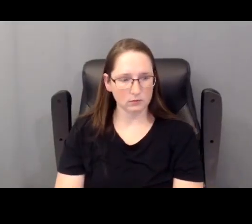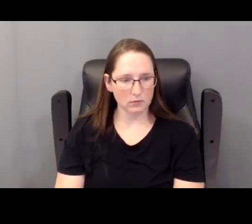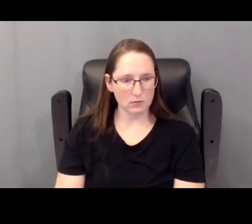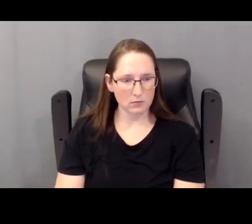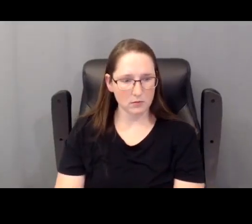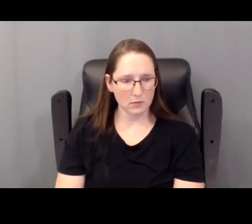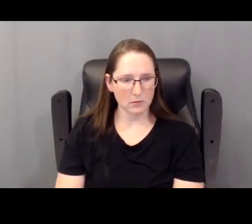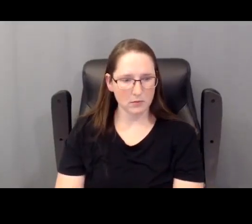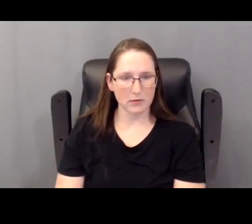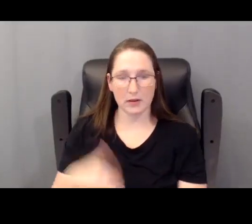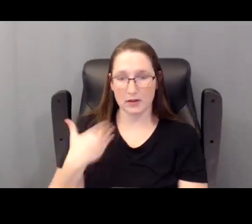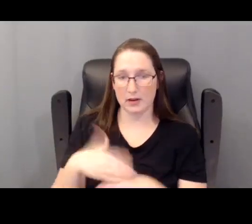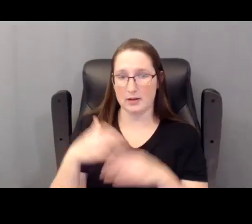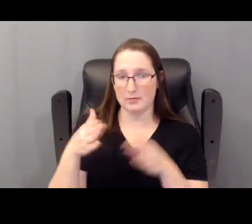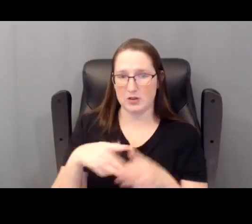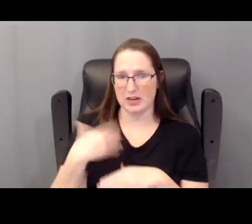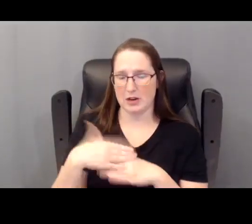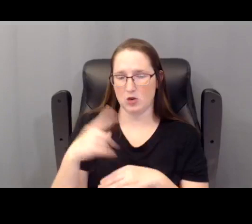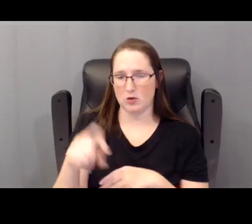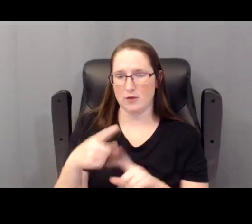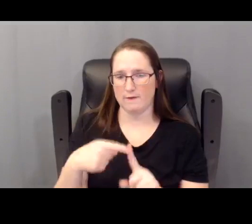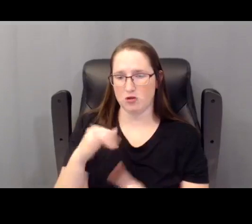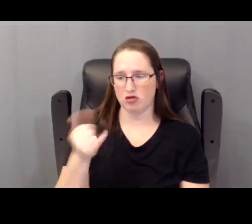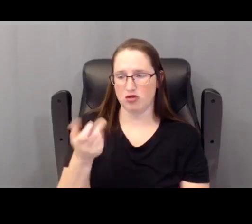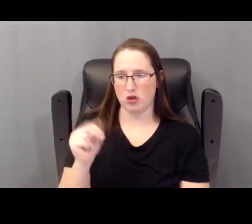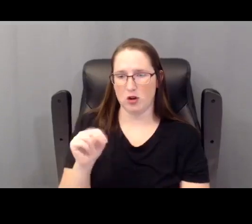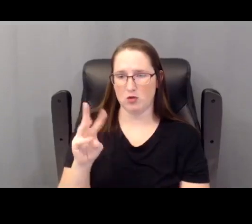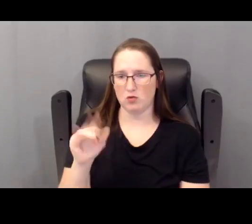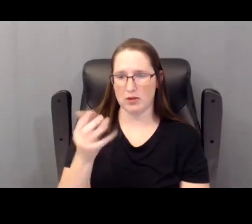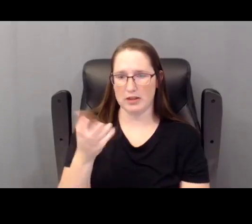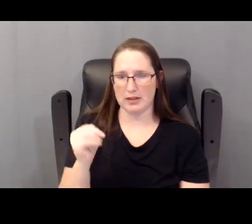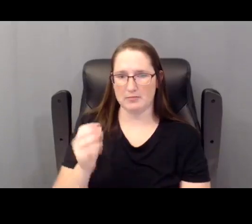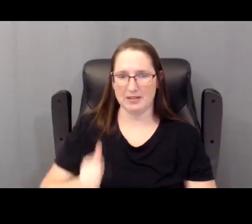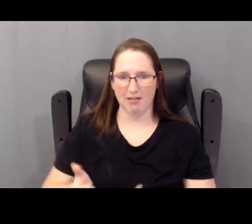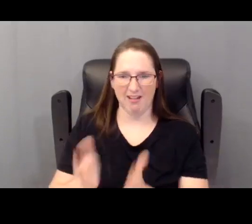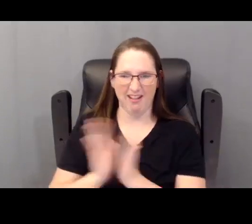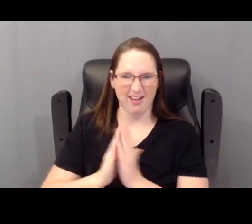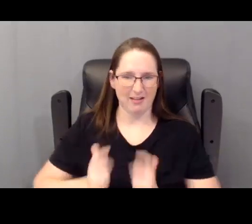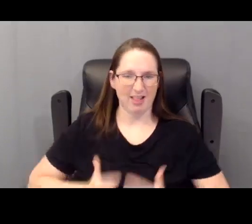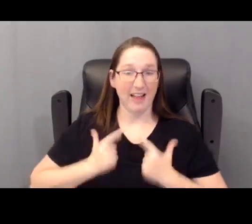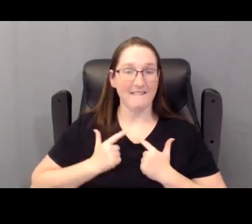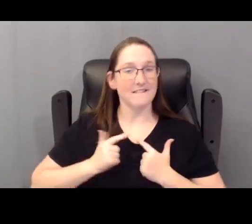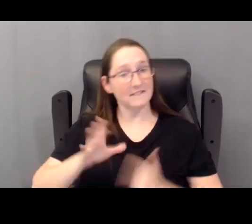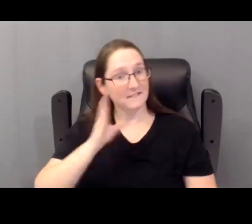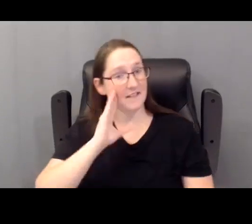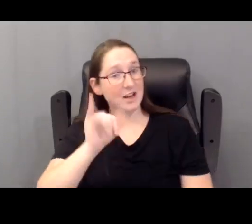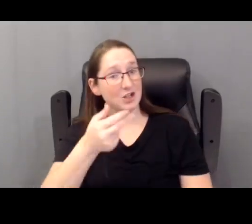The next question is from John Williams, who's going to ask it live. Hi, John.